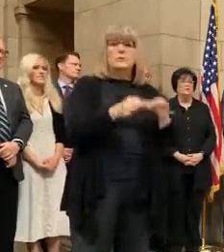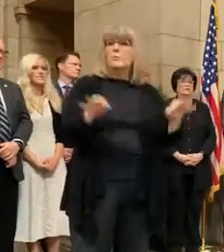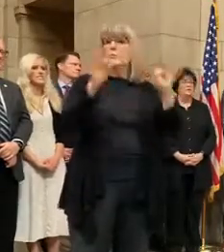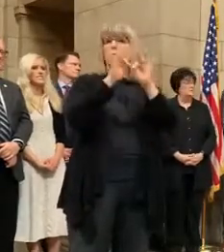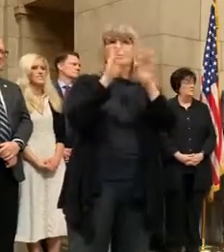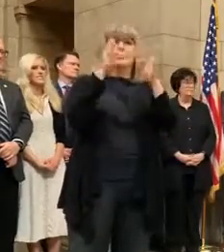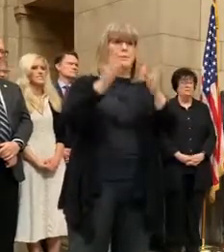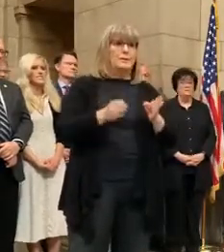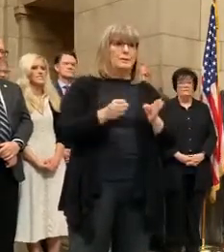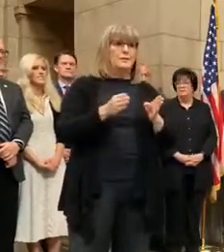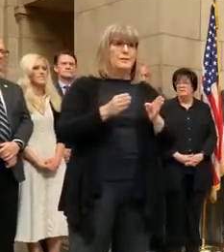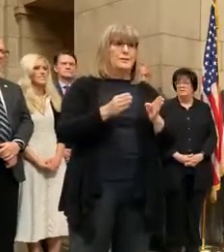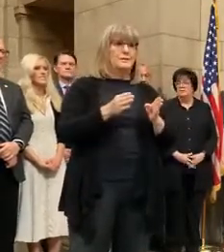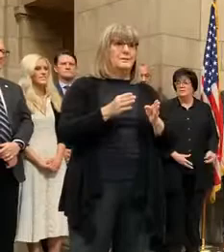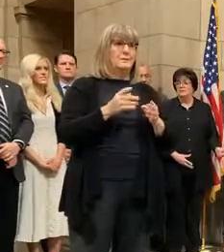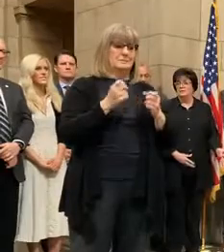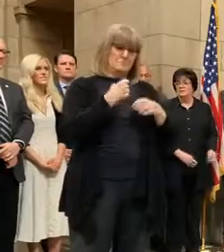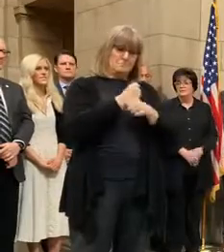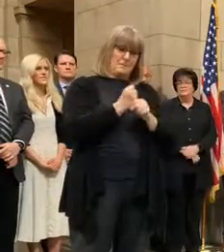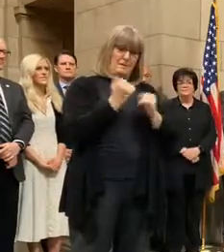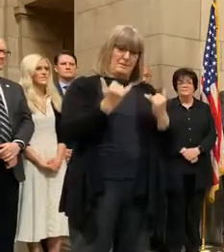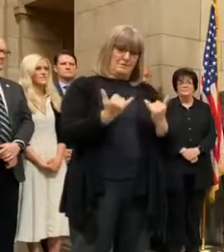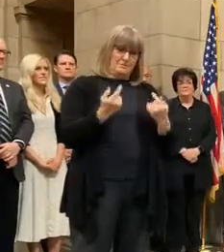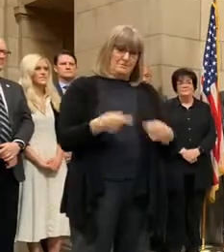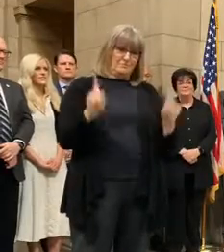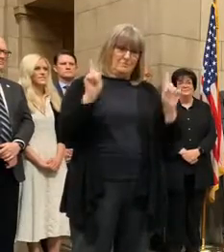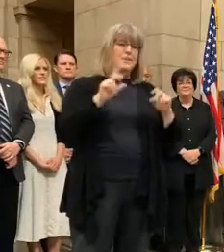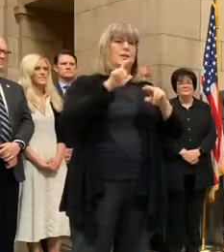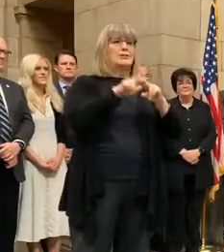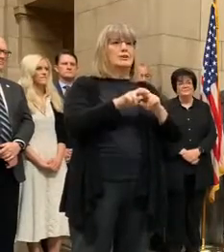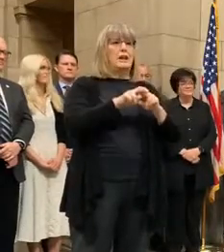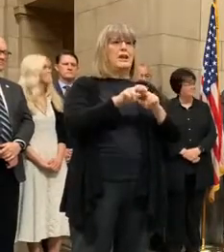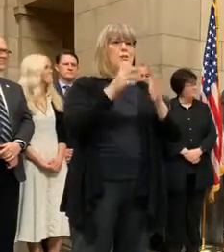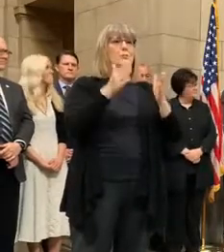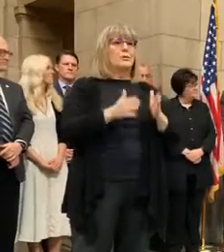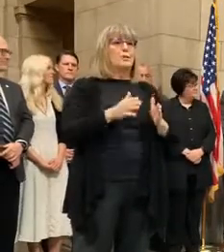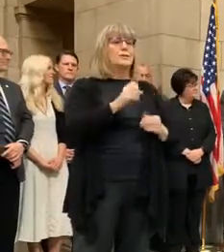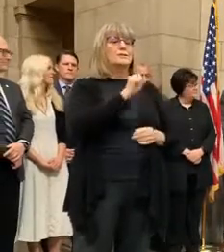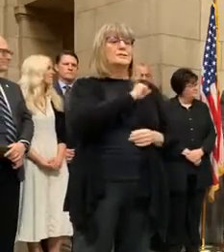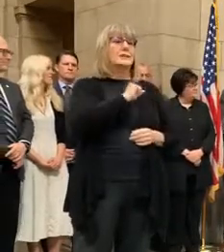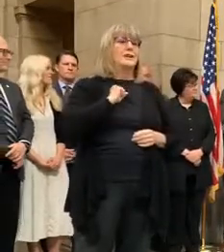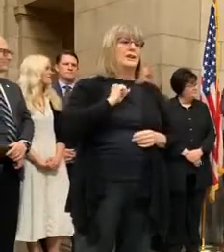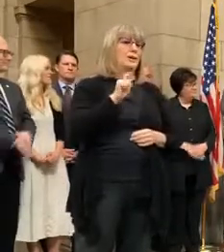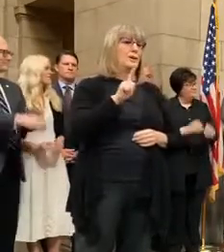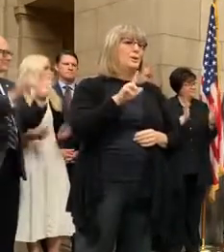person that just made this all happen is the chair of the Revenue Committee, Senator Lou